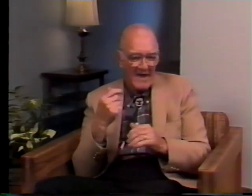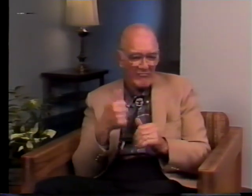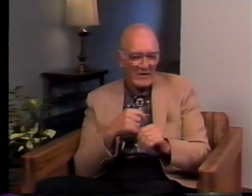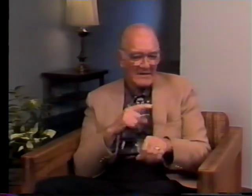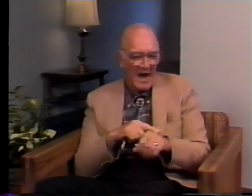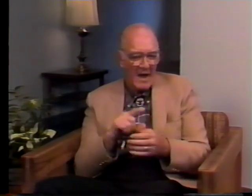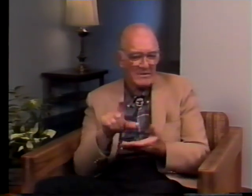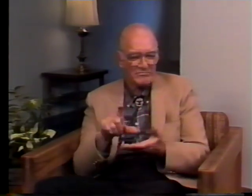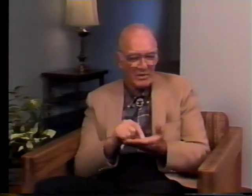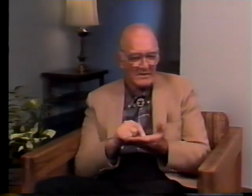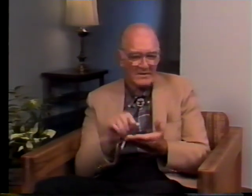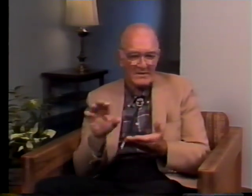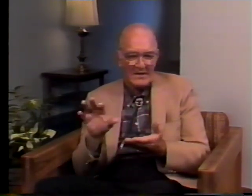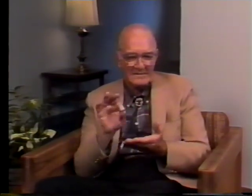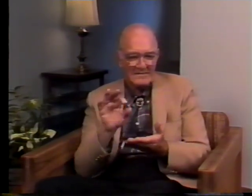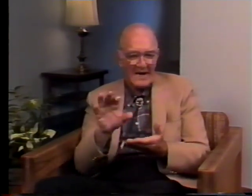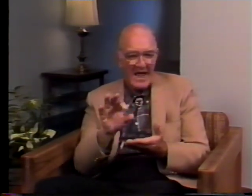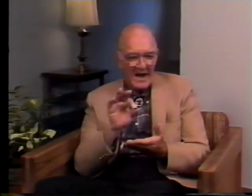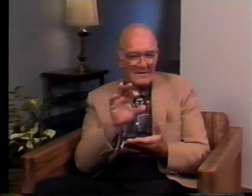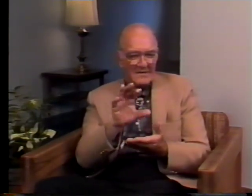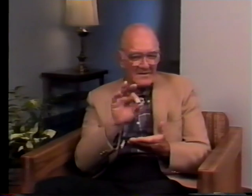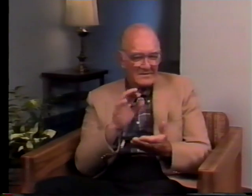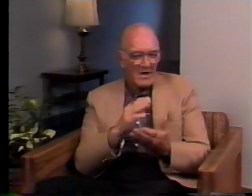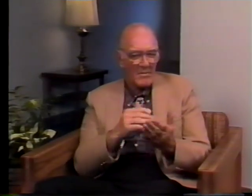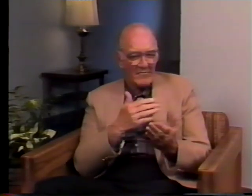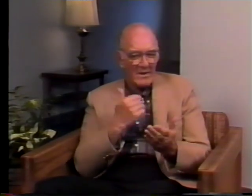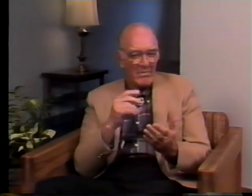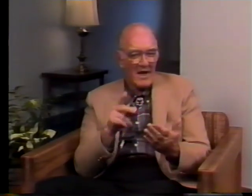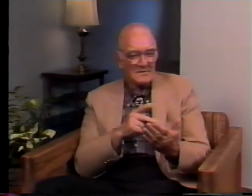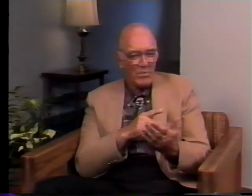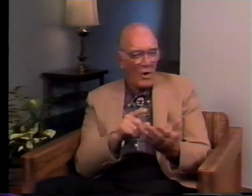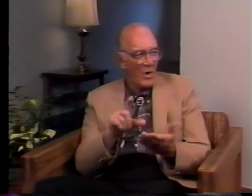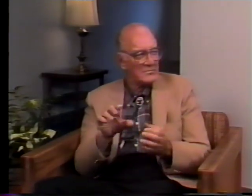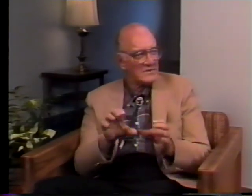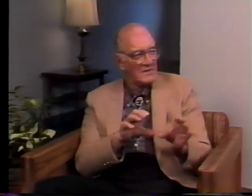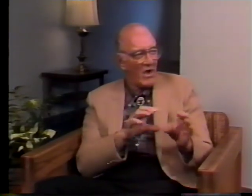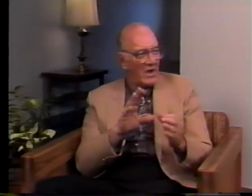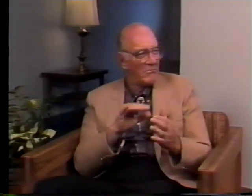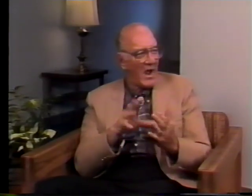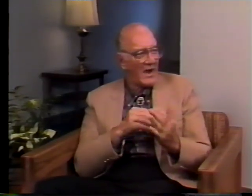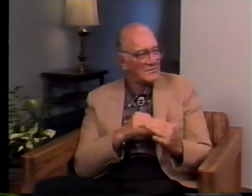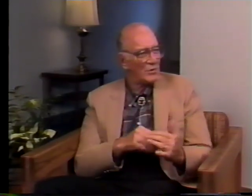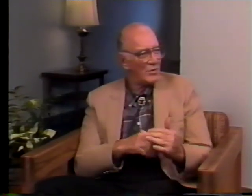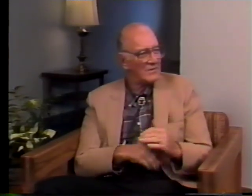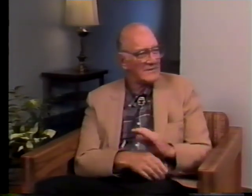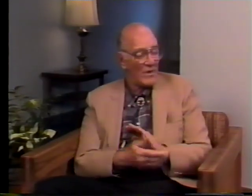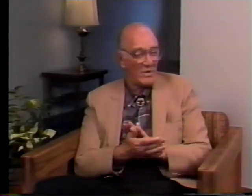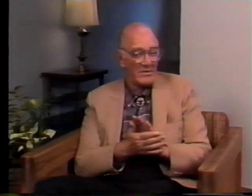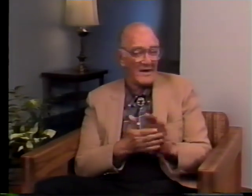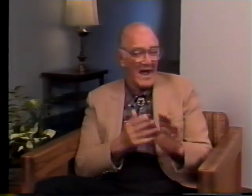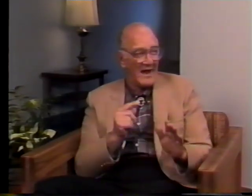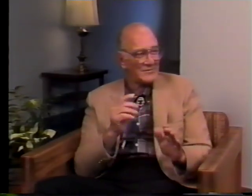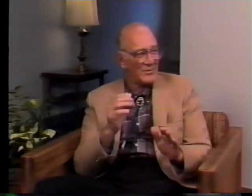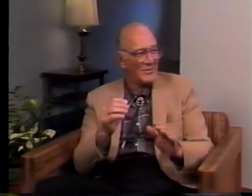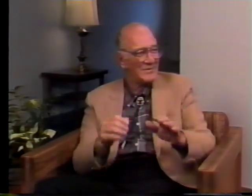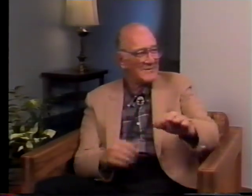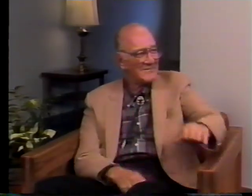every time it's printed, select some of the best poems done by students. That would be nice too.